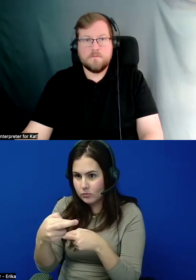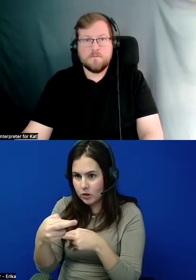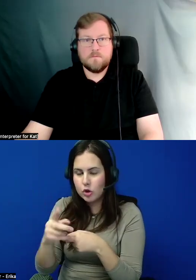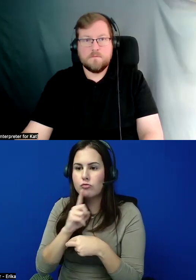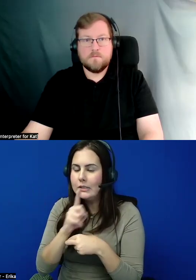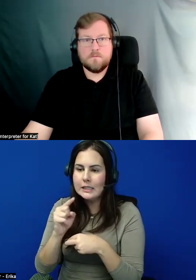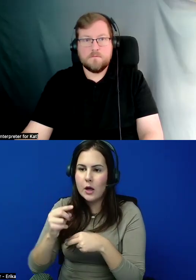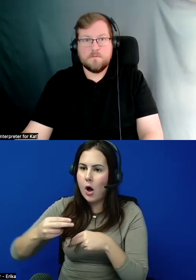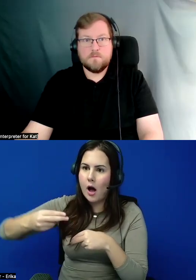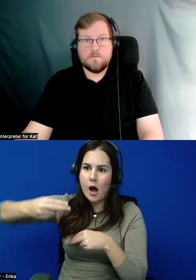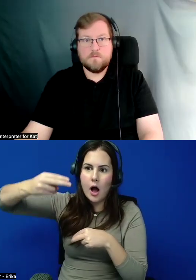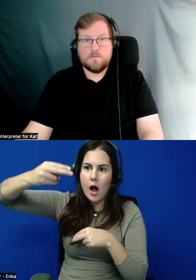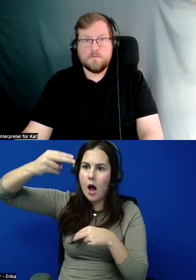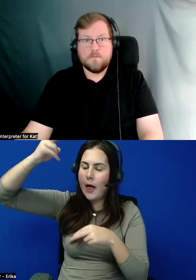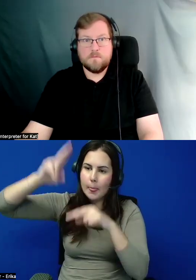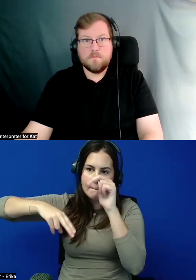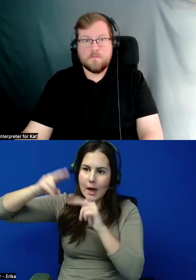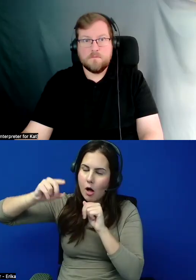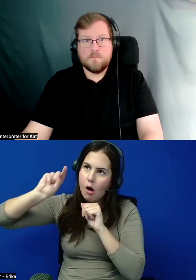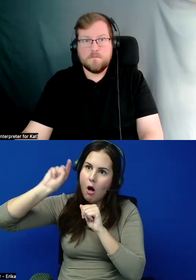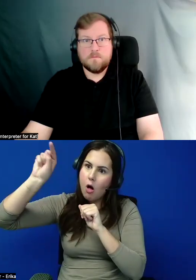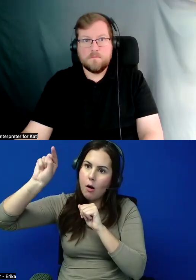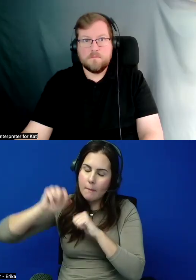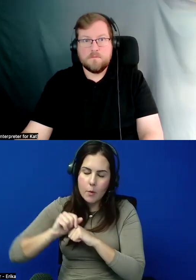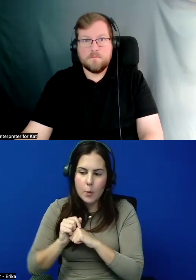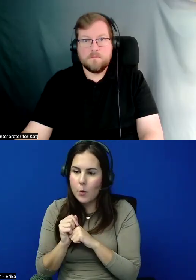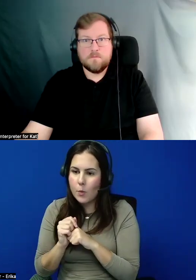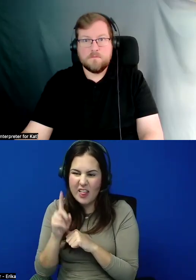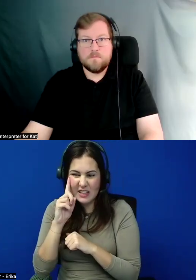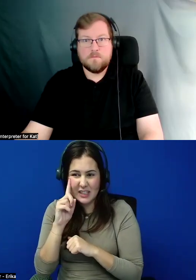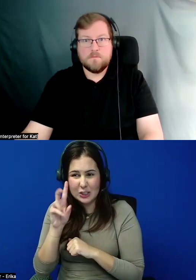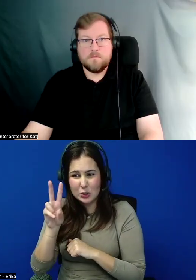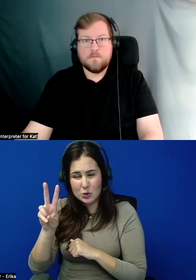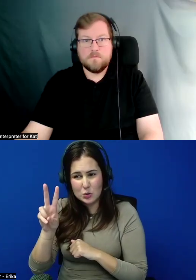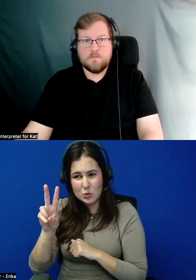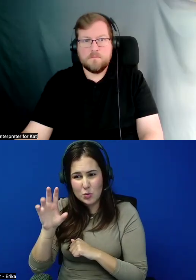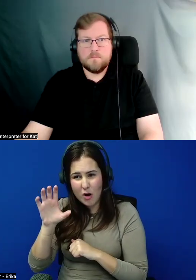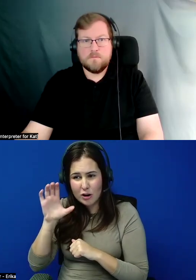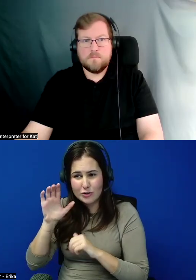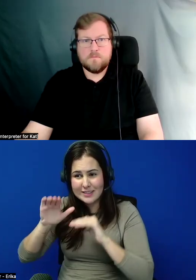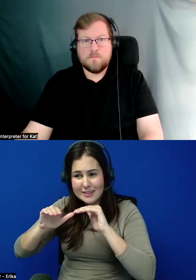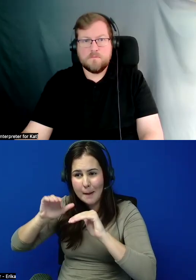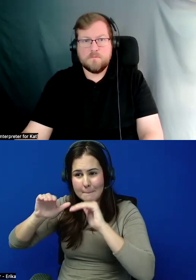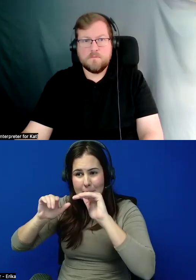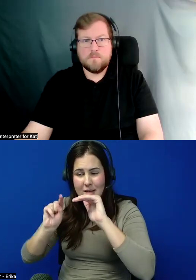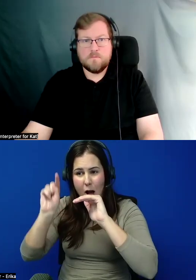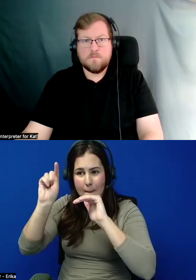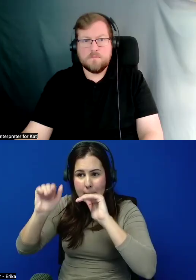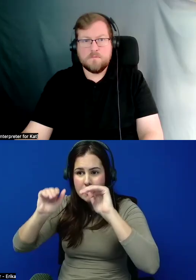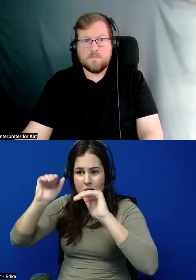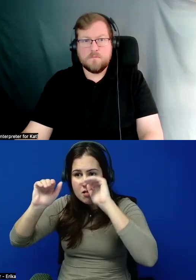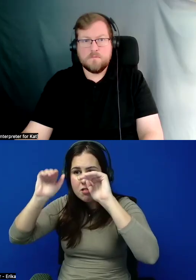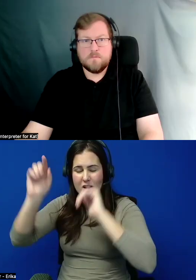Like they are built. Ah, Um, wow. I think it was 200 steps up, like really